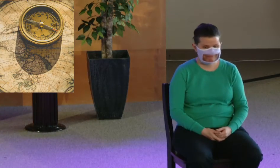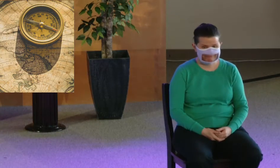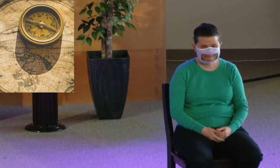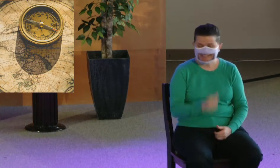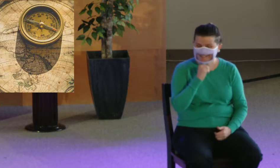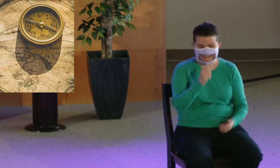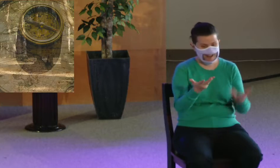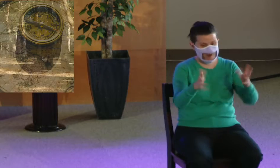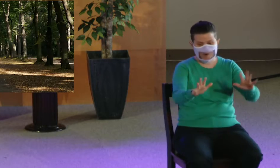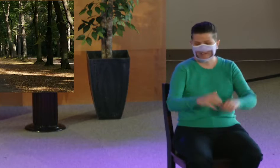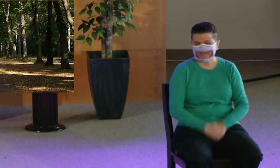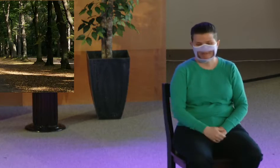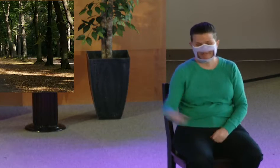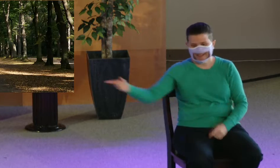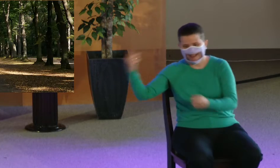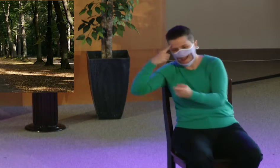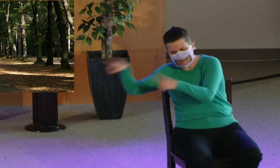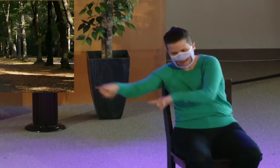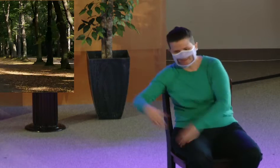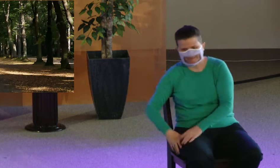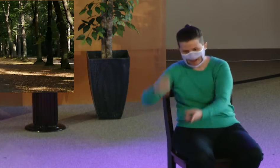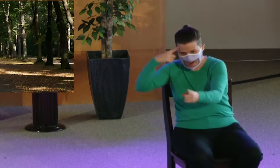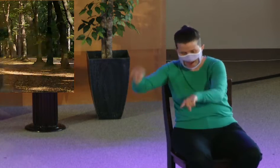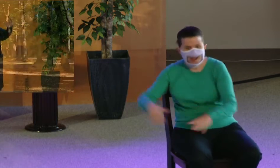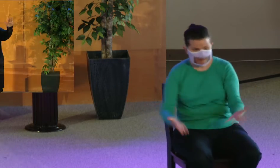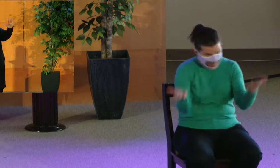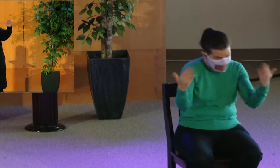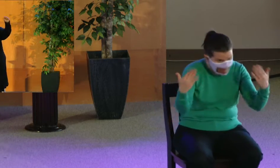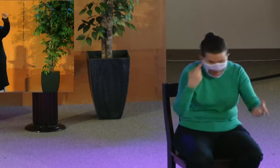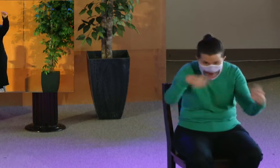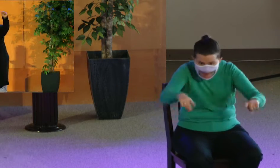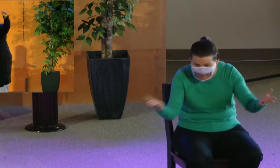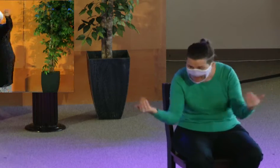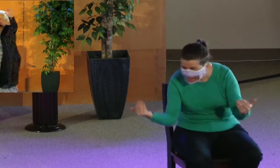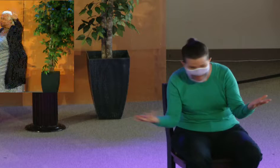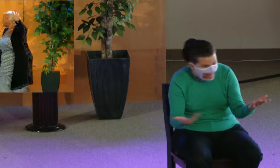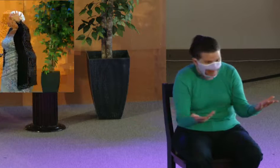it's not over. Can I get an amen? It's not over.